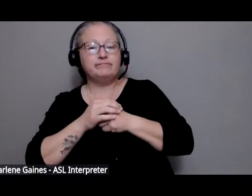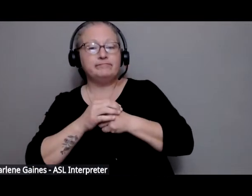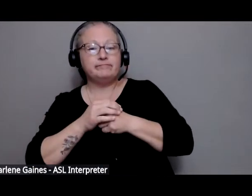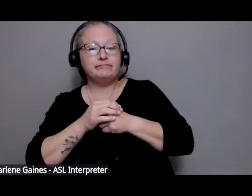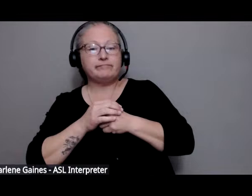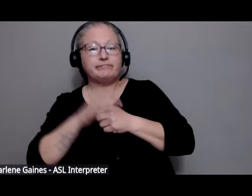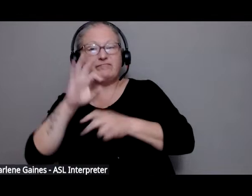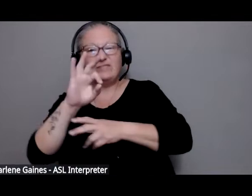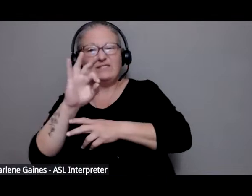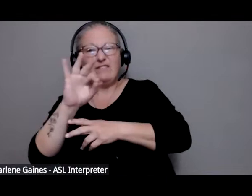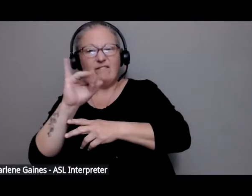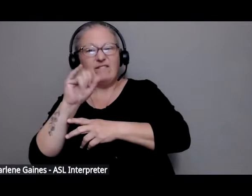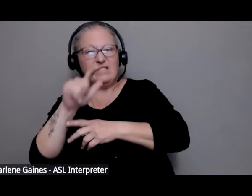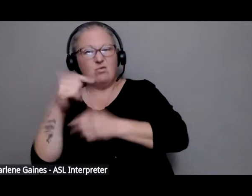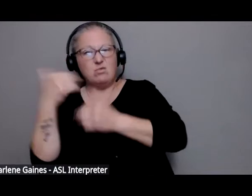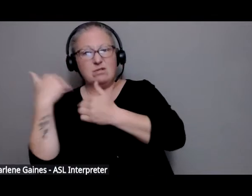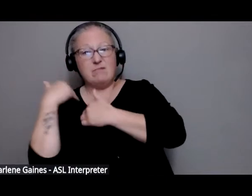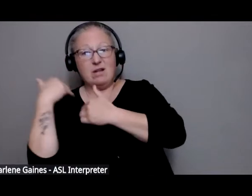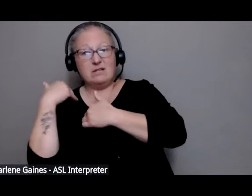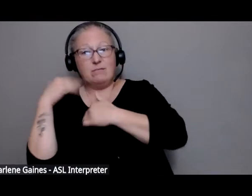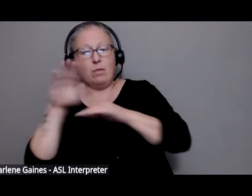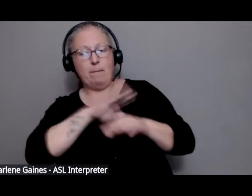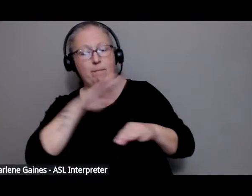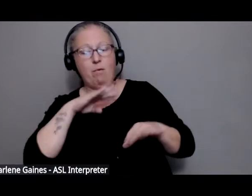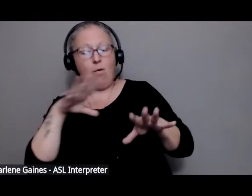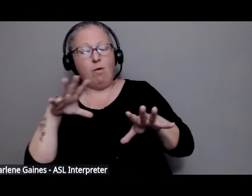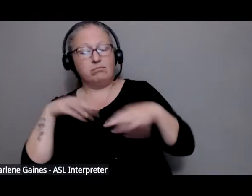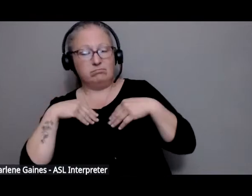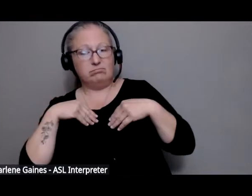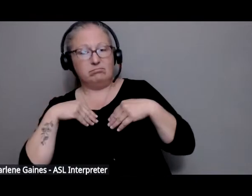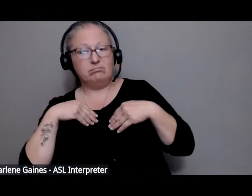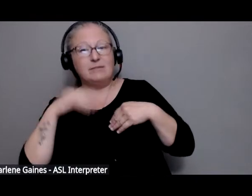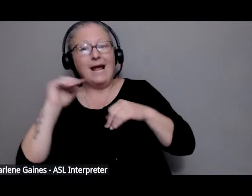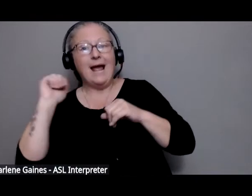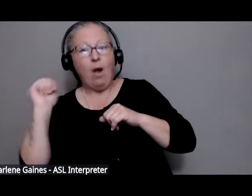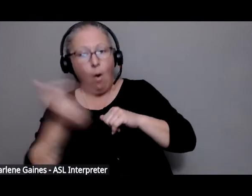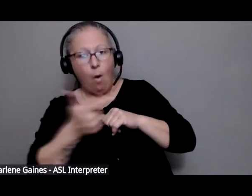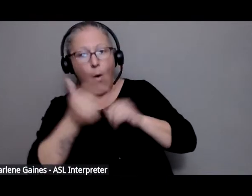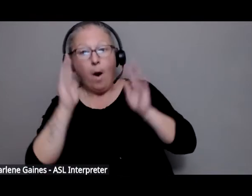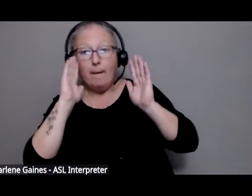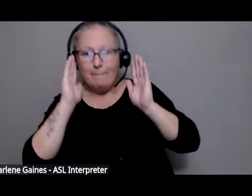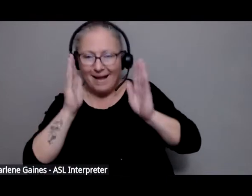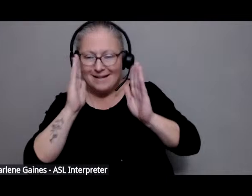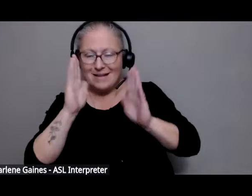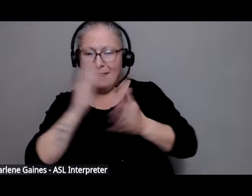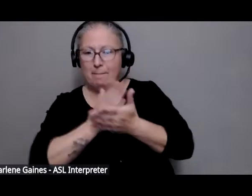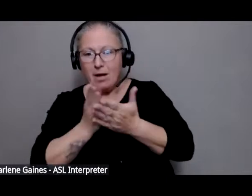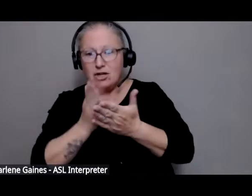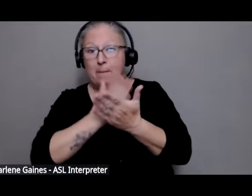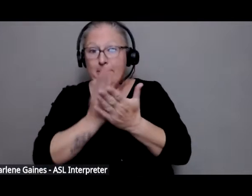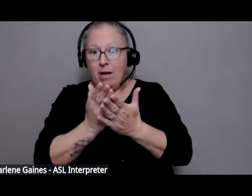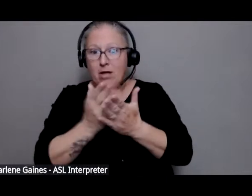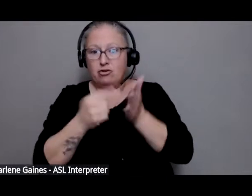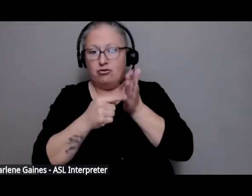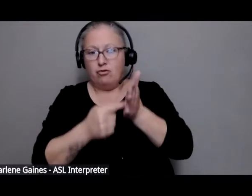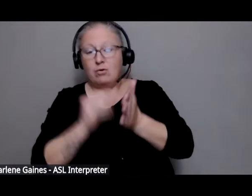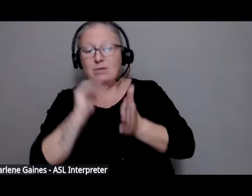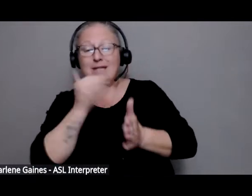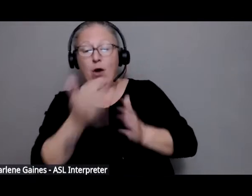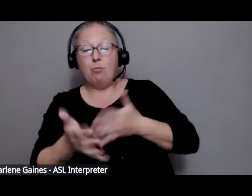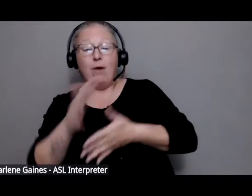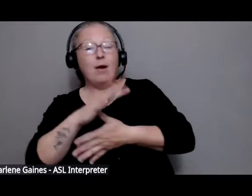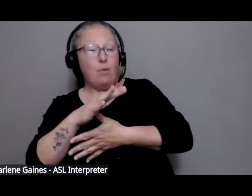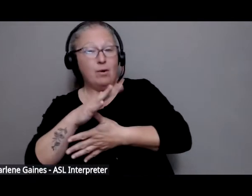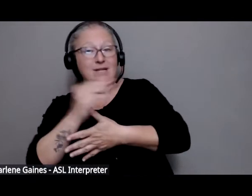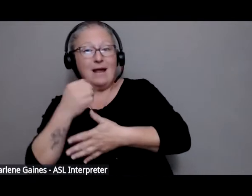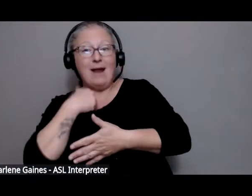the fiscal responsibility that the board takes on, and how we all pay attention to the budget. The budget is a reflection of our priorities, and the fact that we have